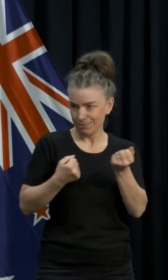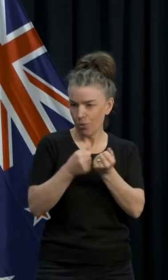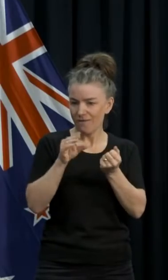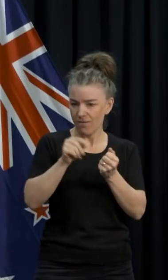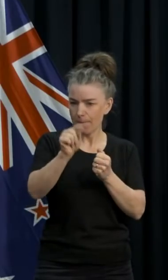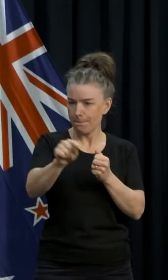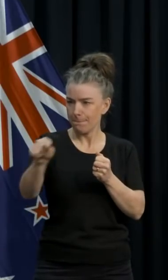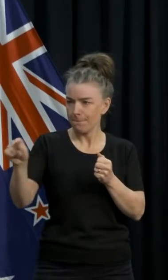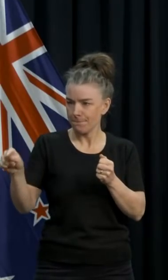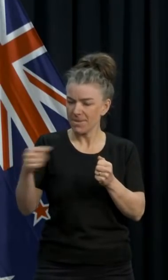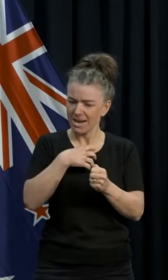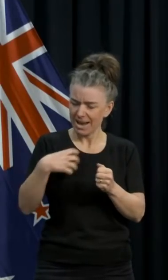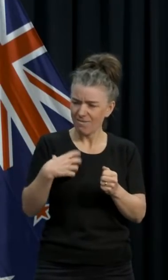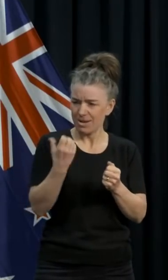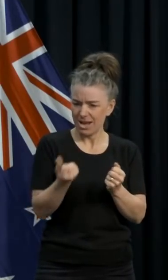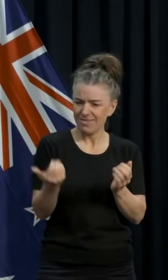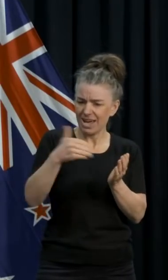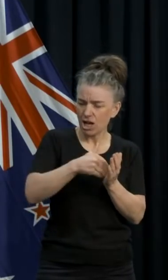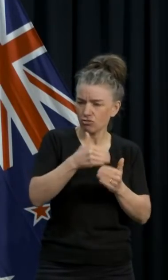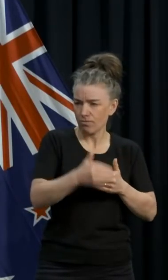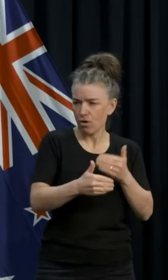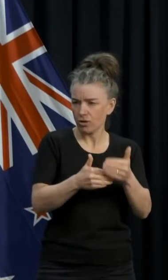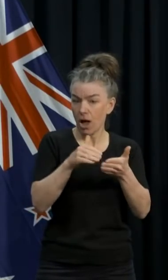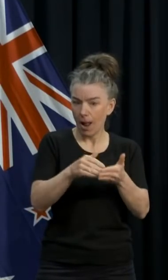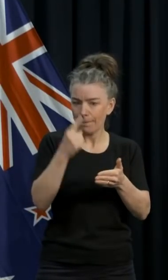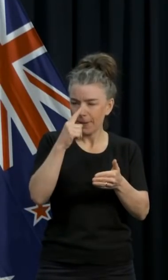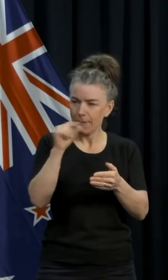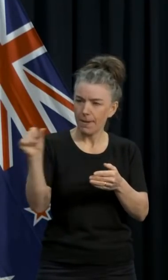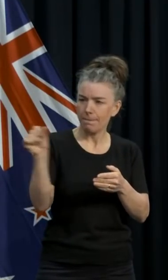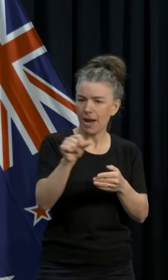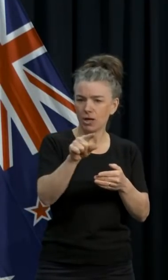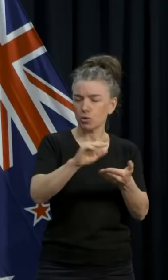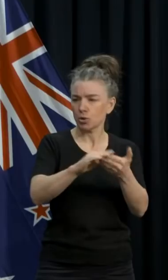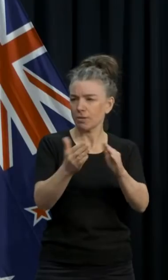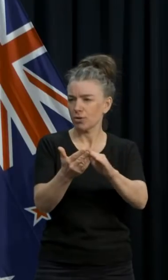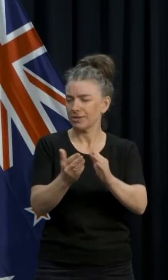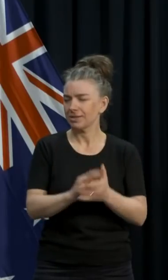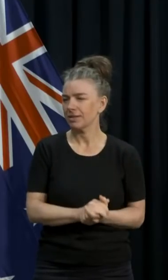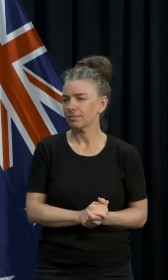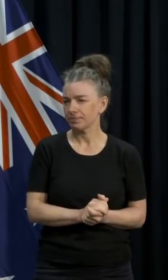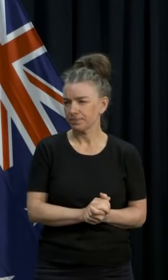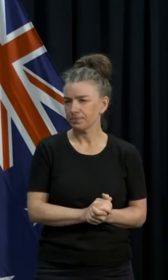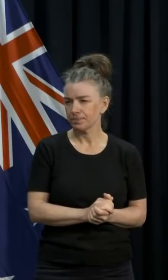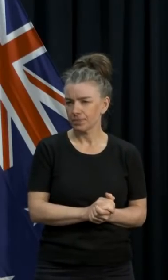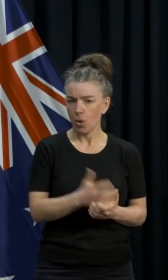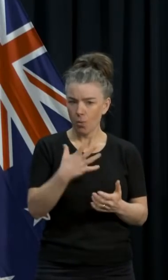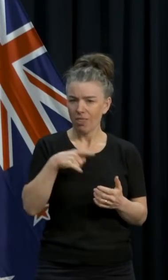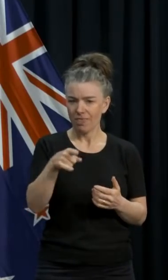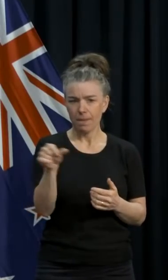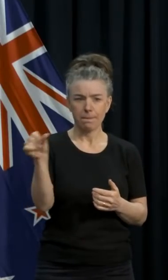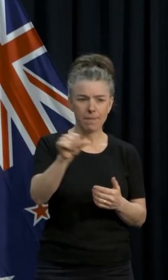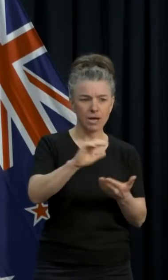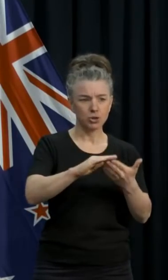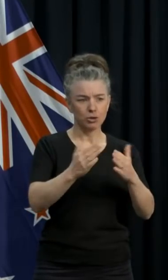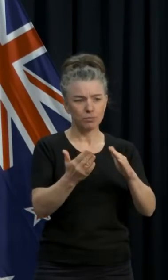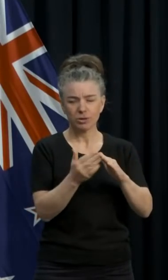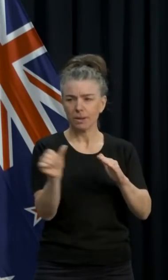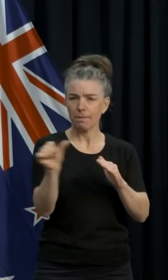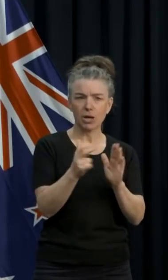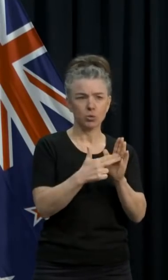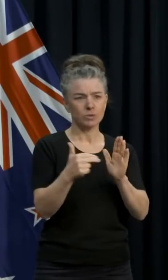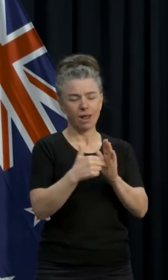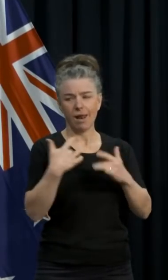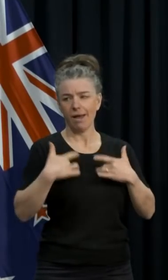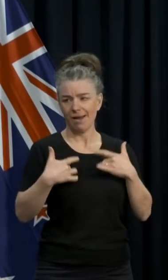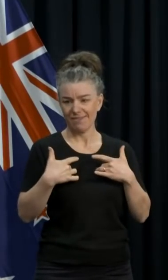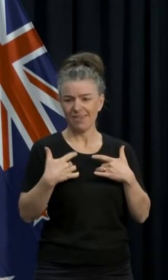place additional processes to support people who are deported from Australia to reintegrate into New Zealand society.